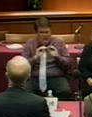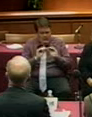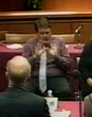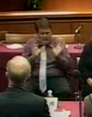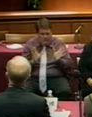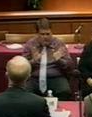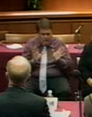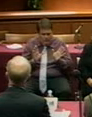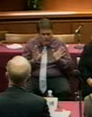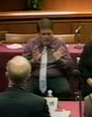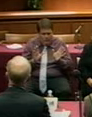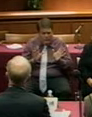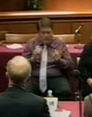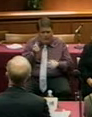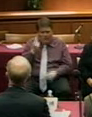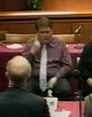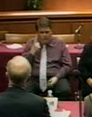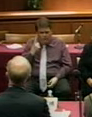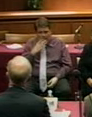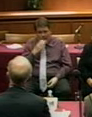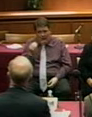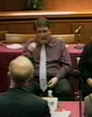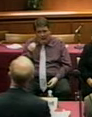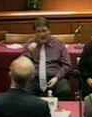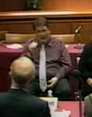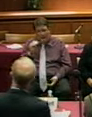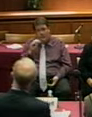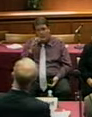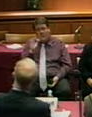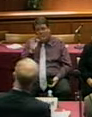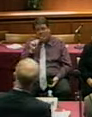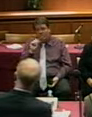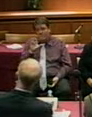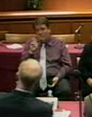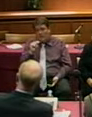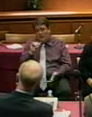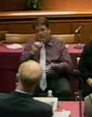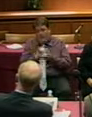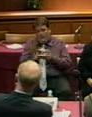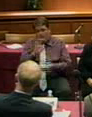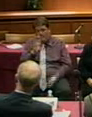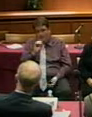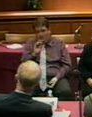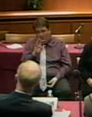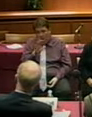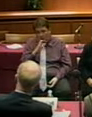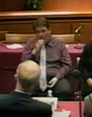fact that Bob and I both thought that when